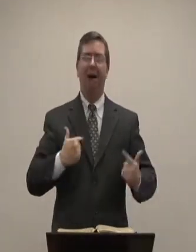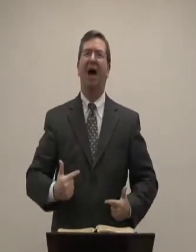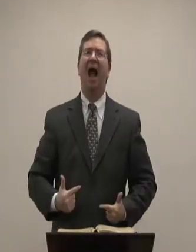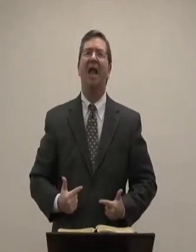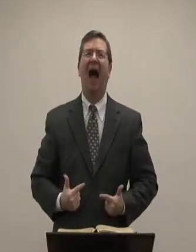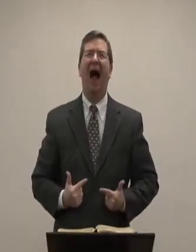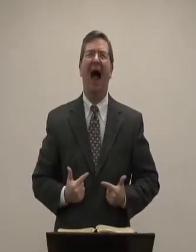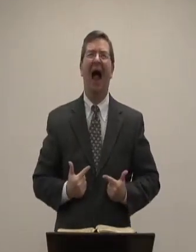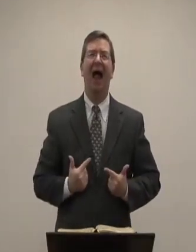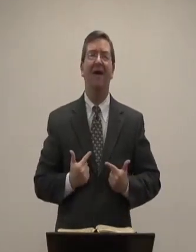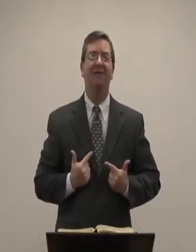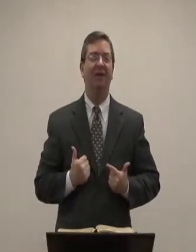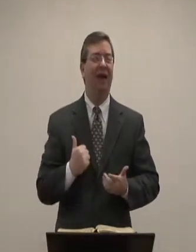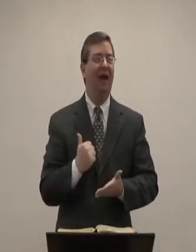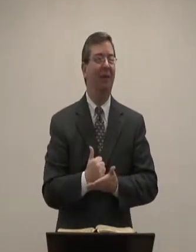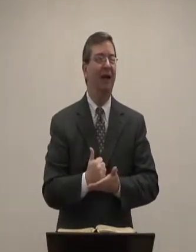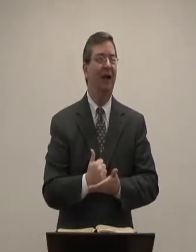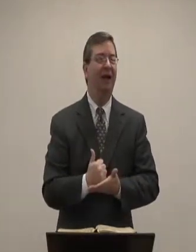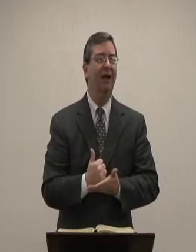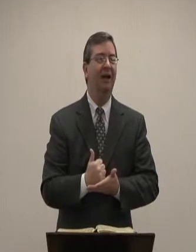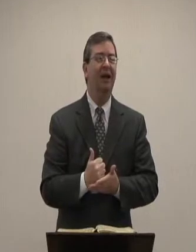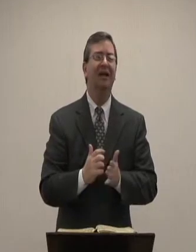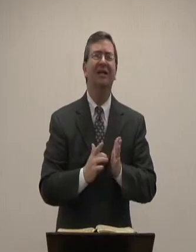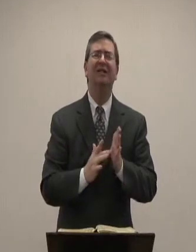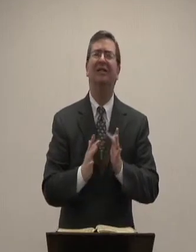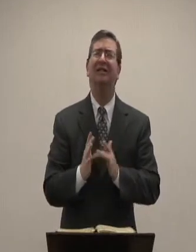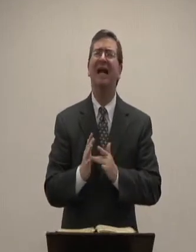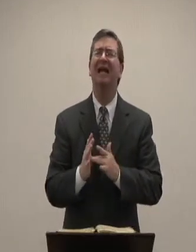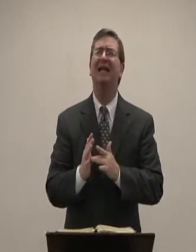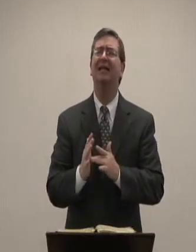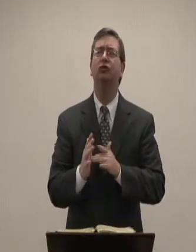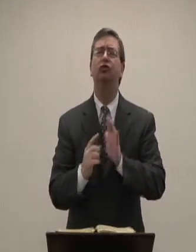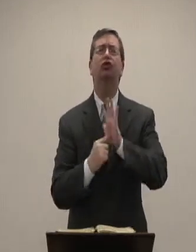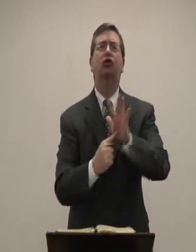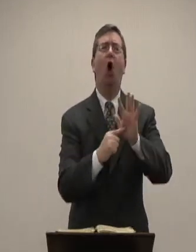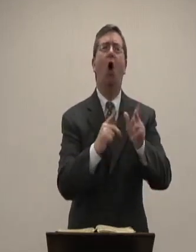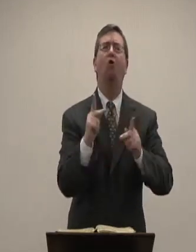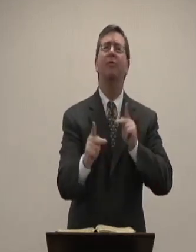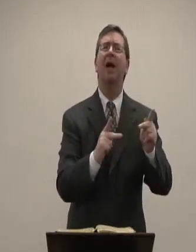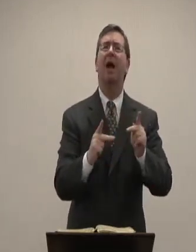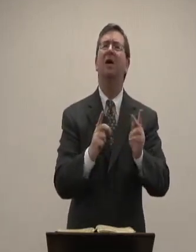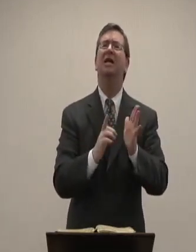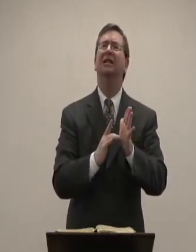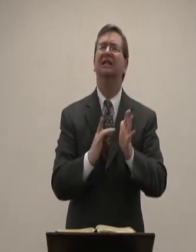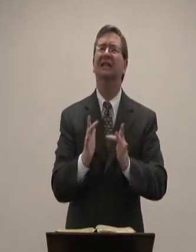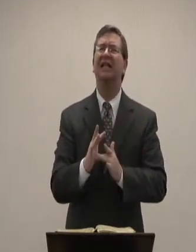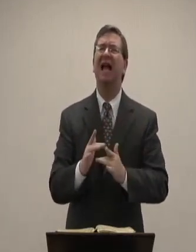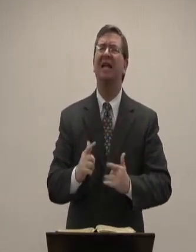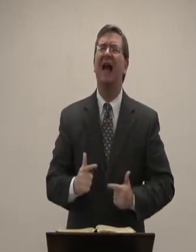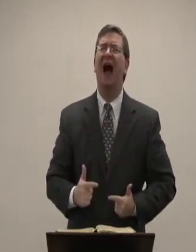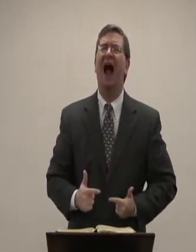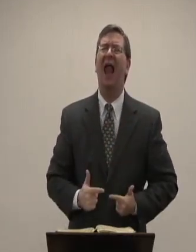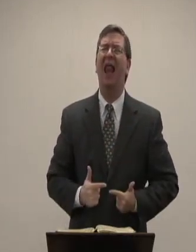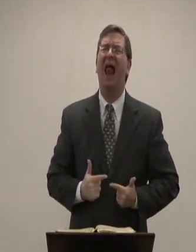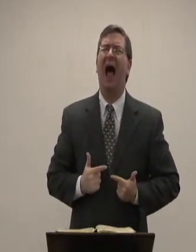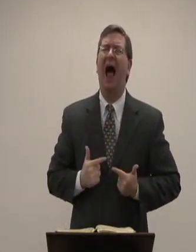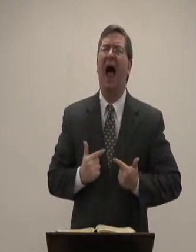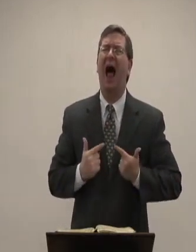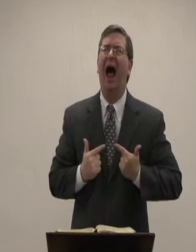they witnessed Jesus. He let them know that he's alive. Jesus is alive. He showed the people. Jesus